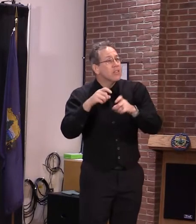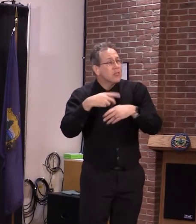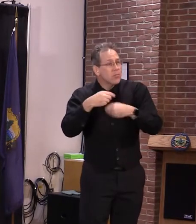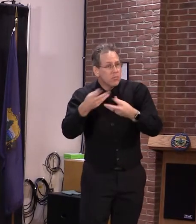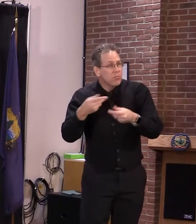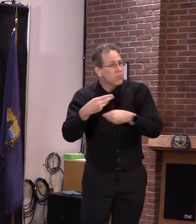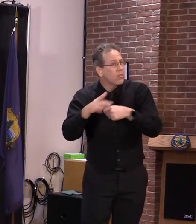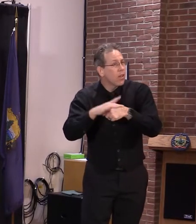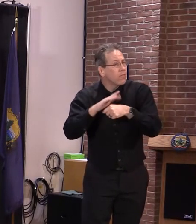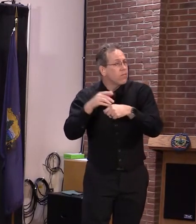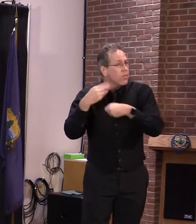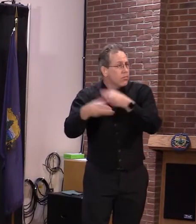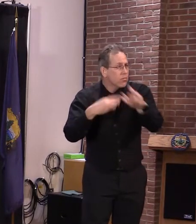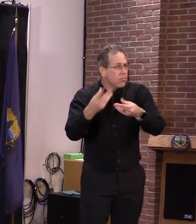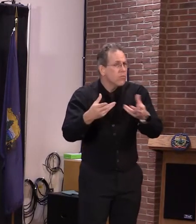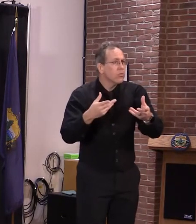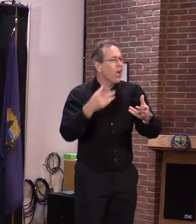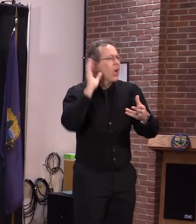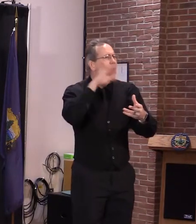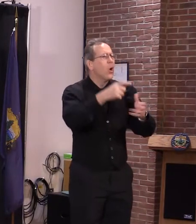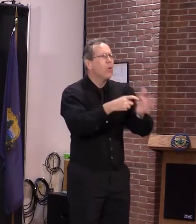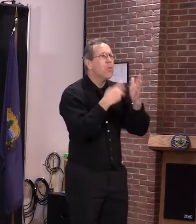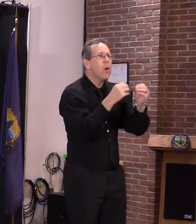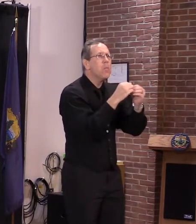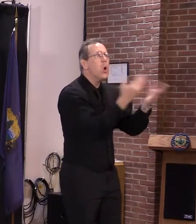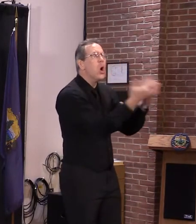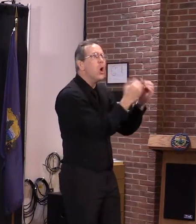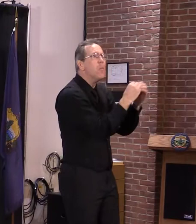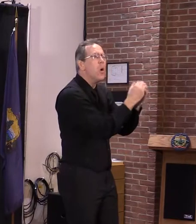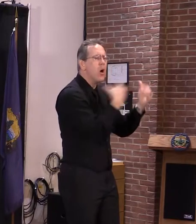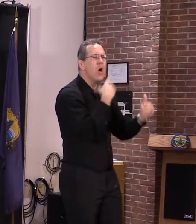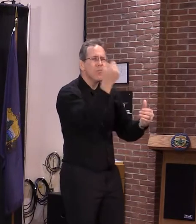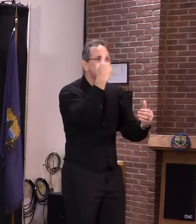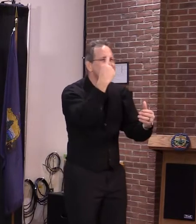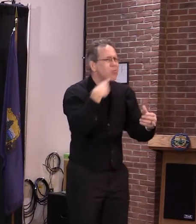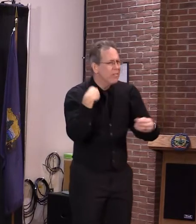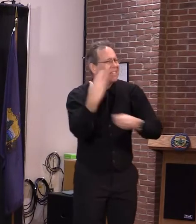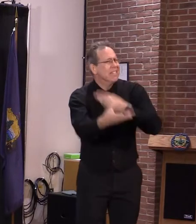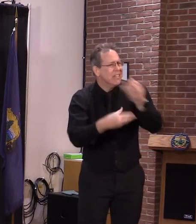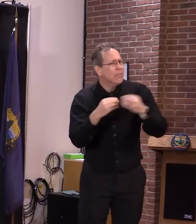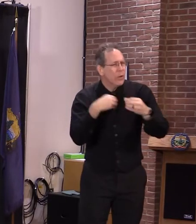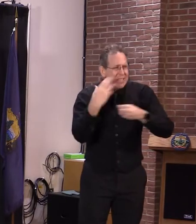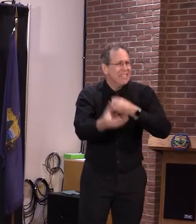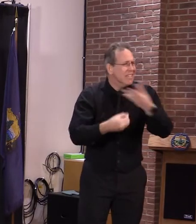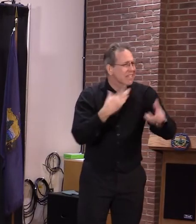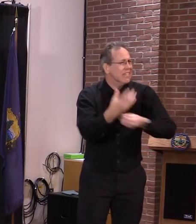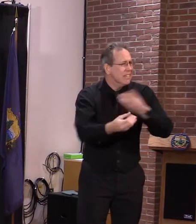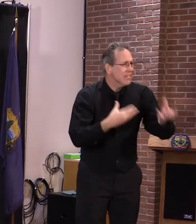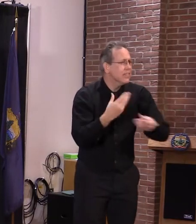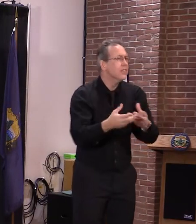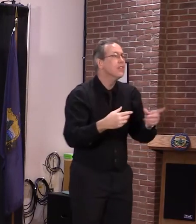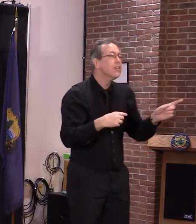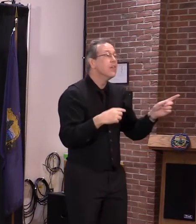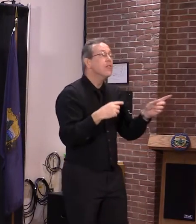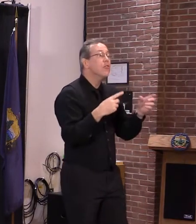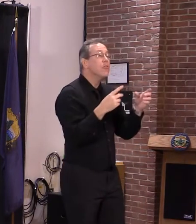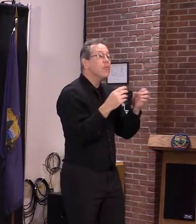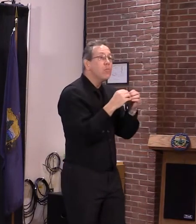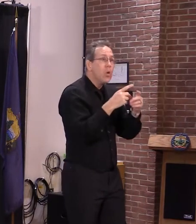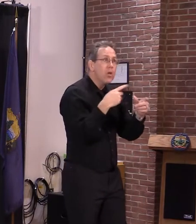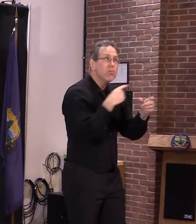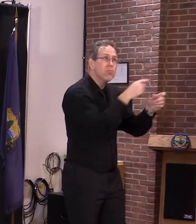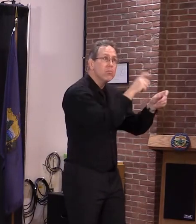demand. And the demand for the test is not just a function of case counts. It's also a function of us needing to further refine and explain our